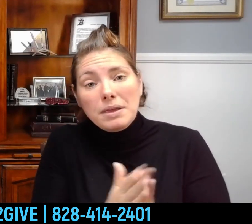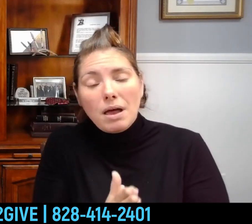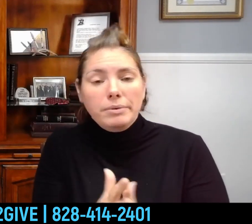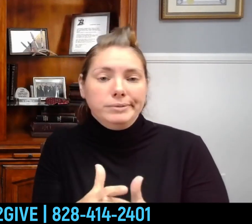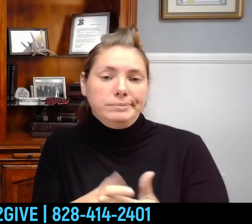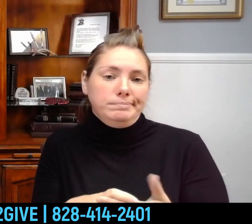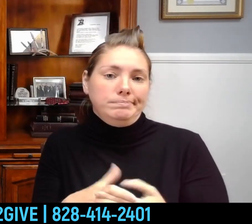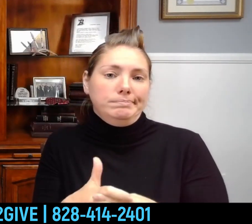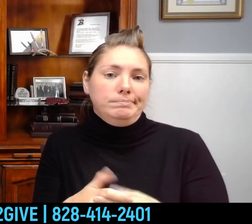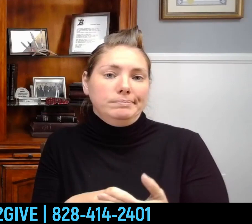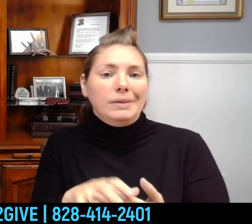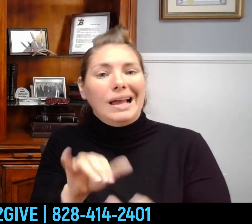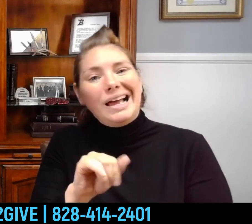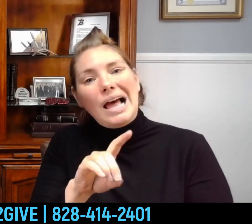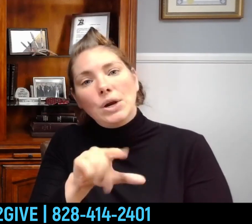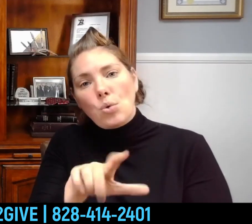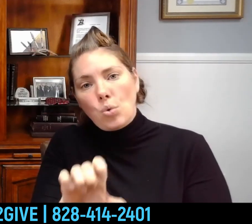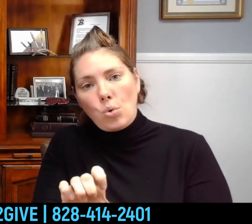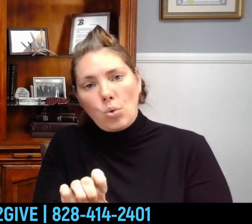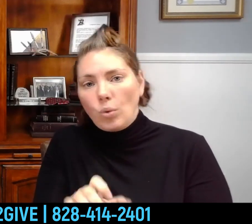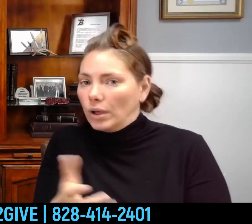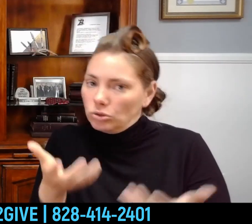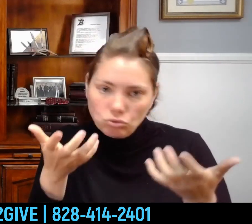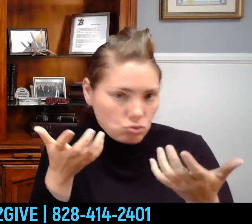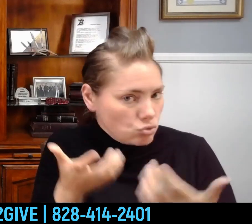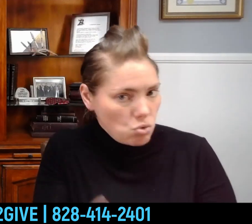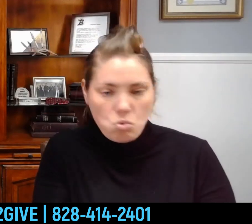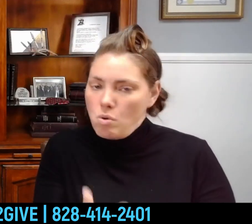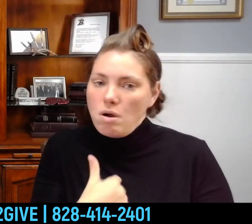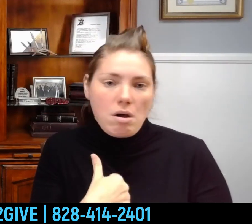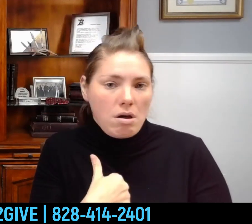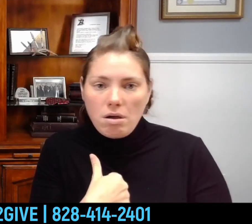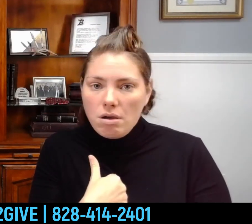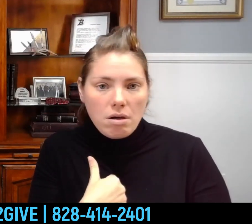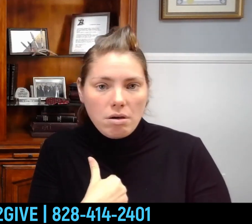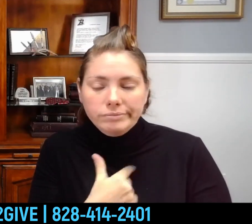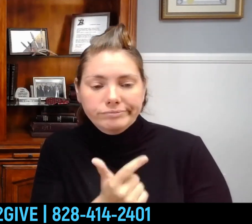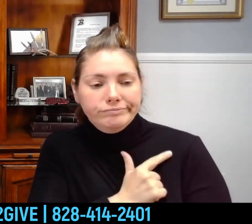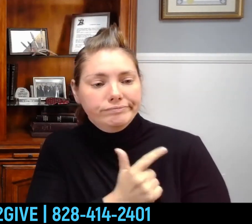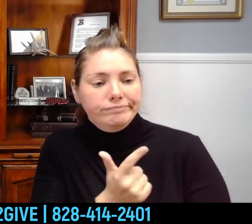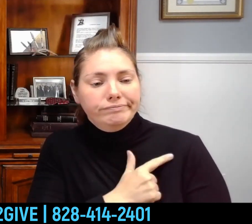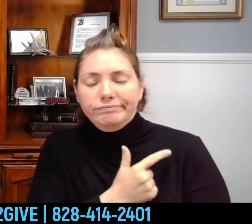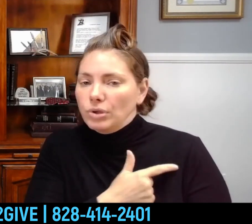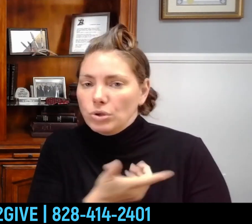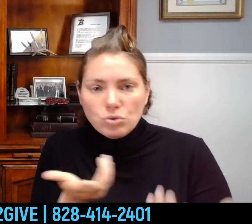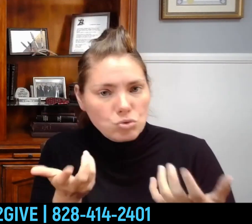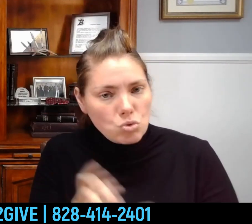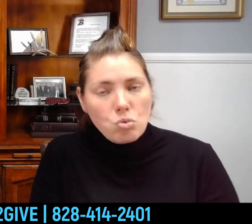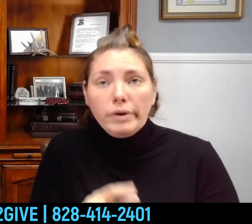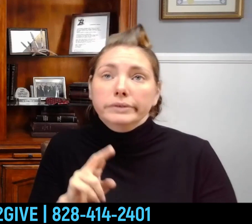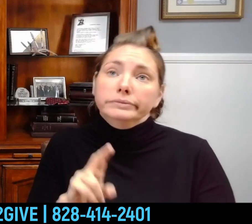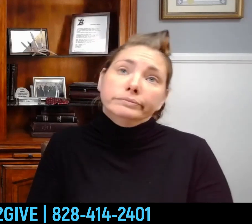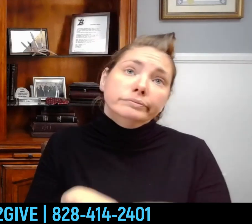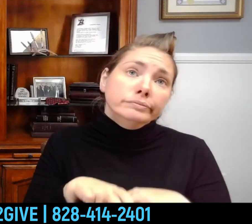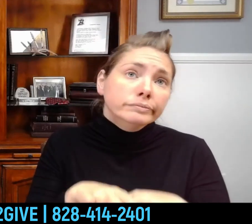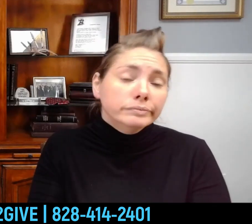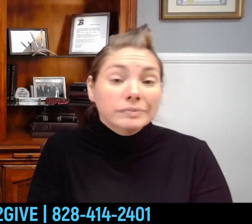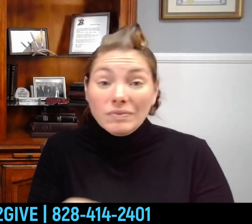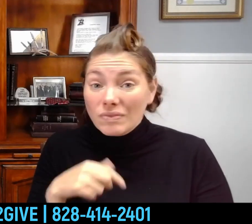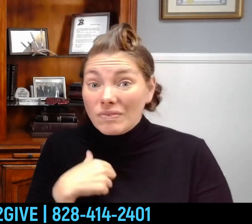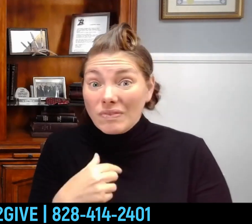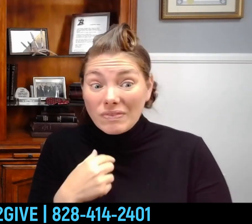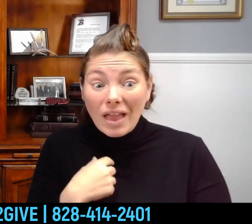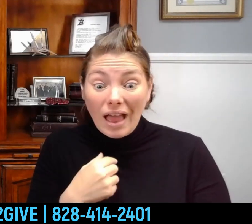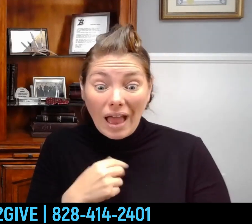idle. I don't want to be idle. I don't want to be just the person that sits around and does. And I've caught